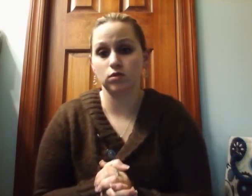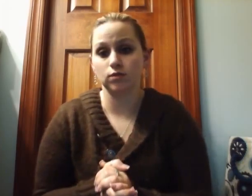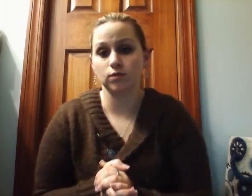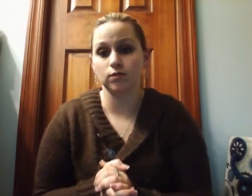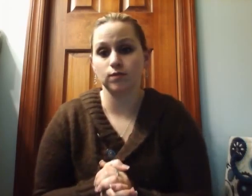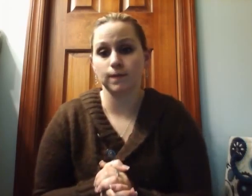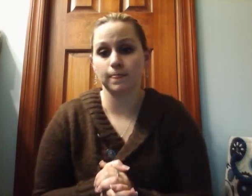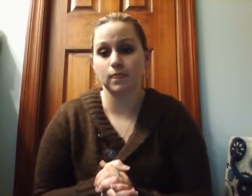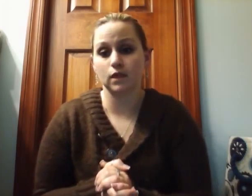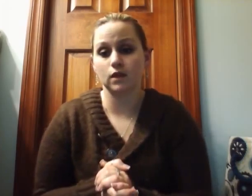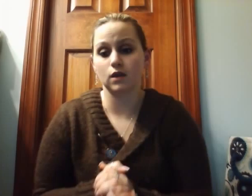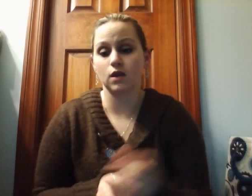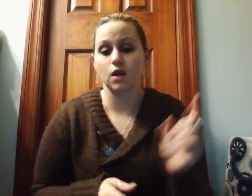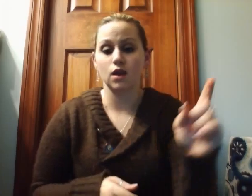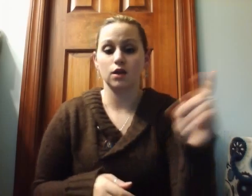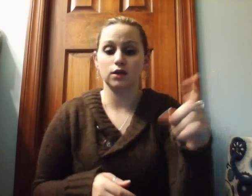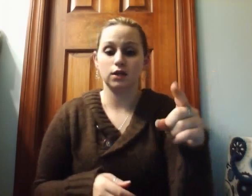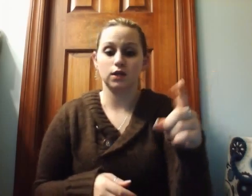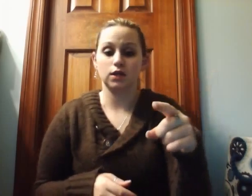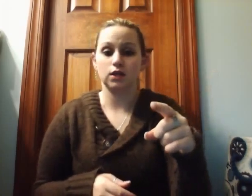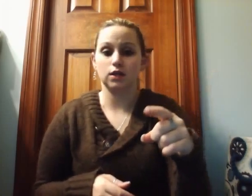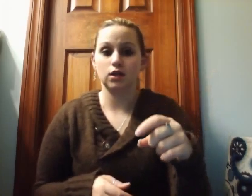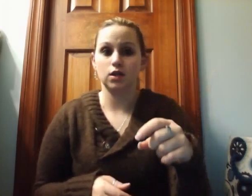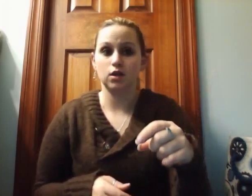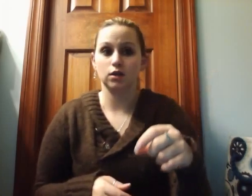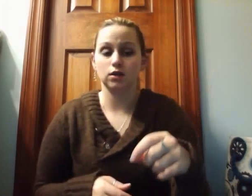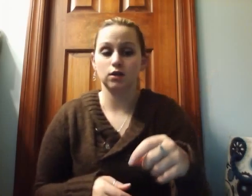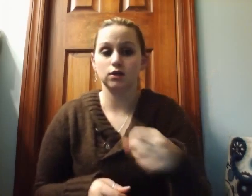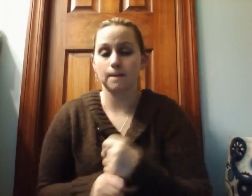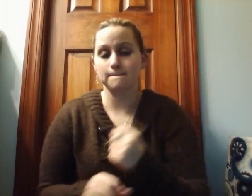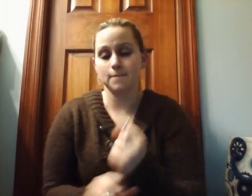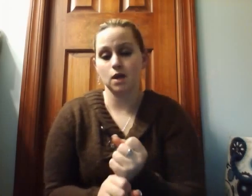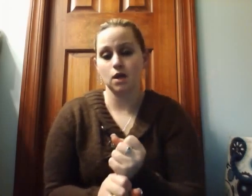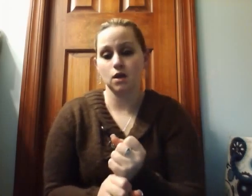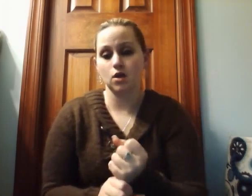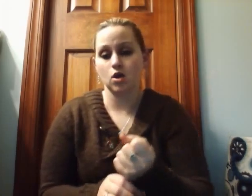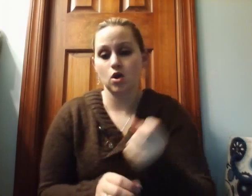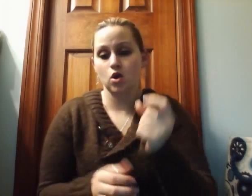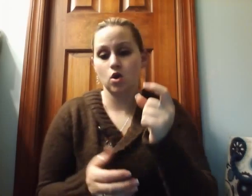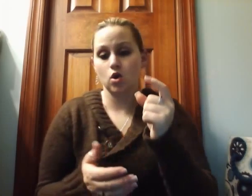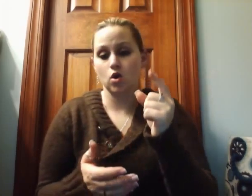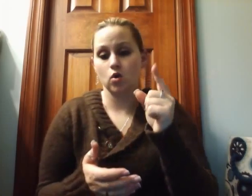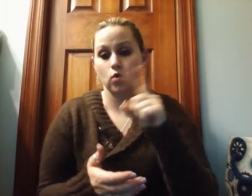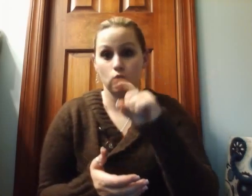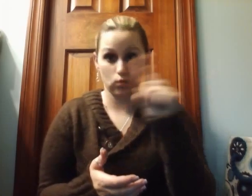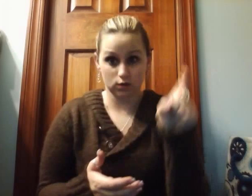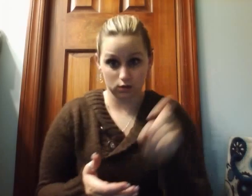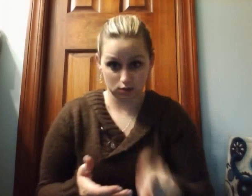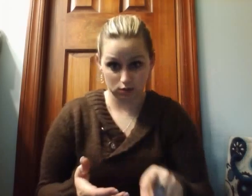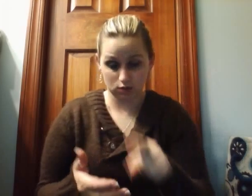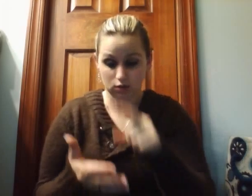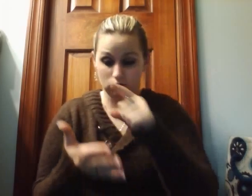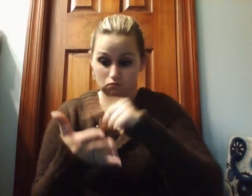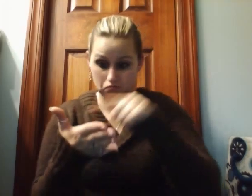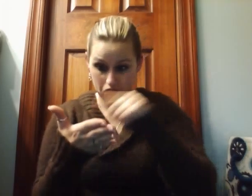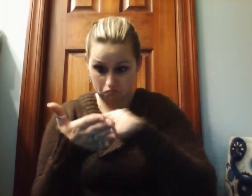you do find out that people have in some kind of special need, making sure that they have that filled out